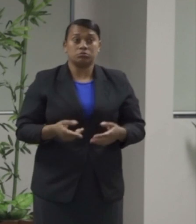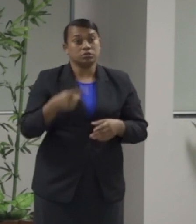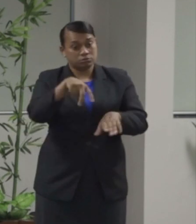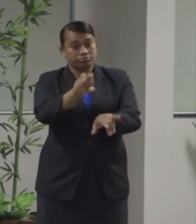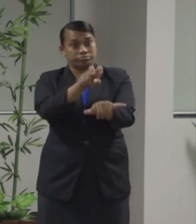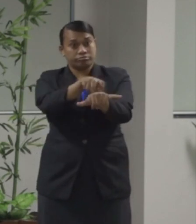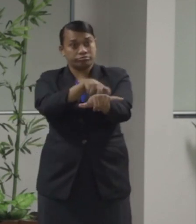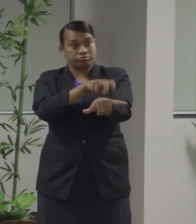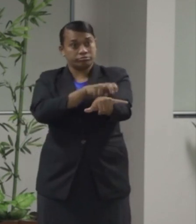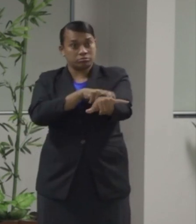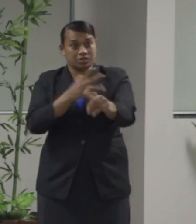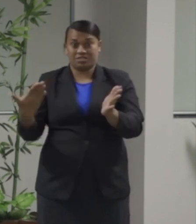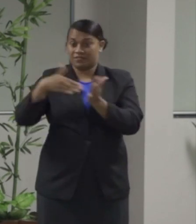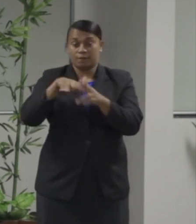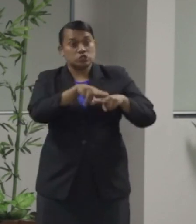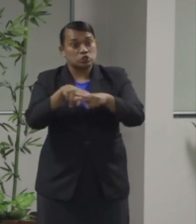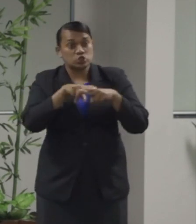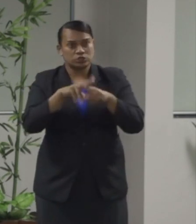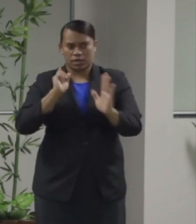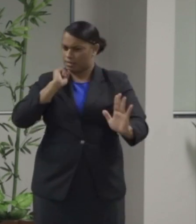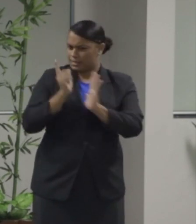Fiji has immediately